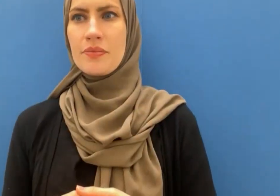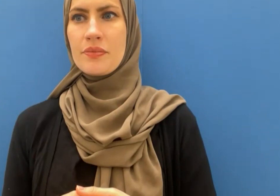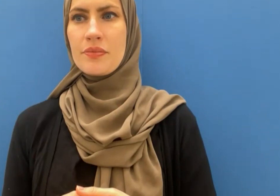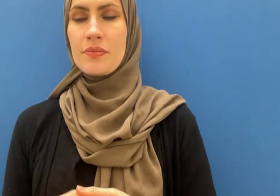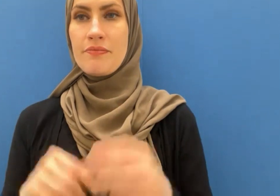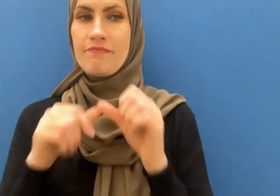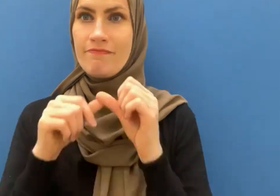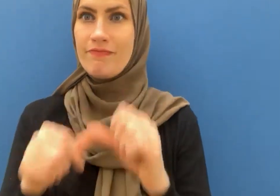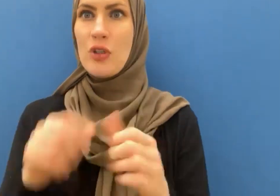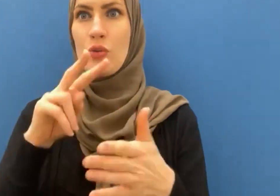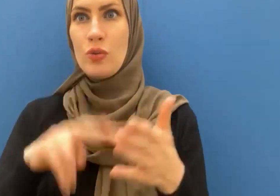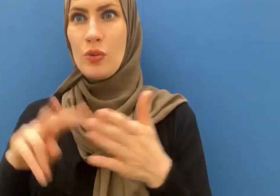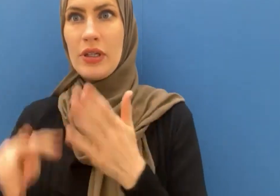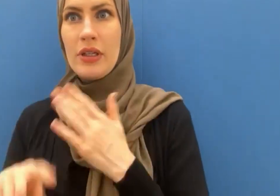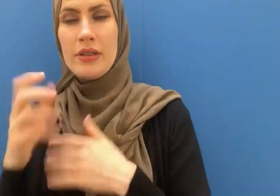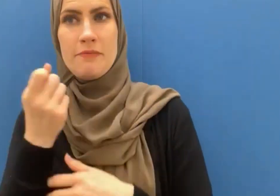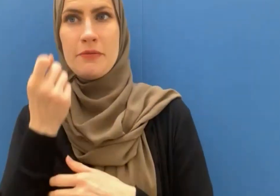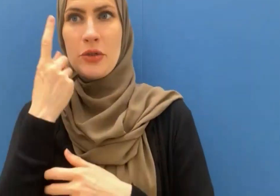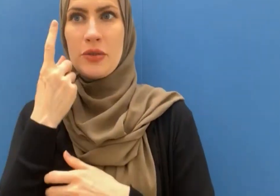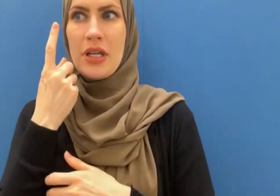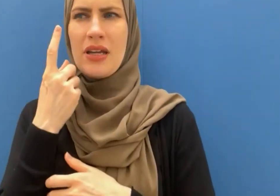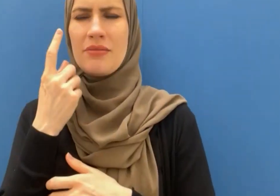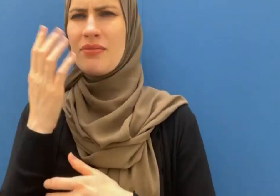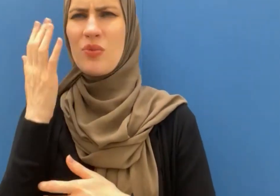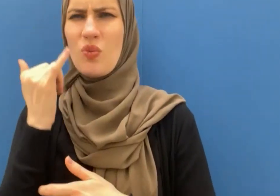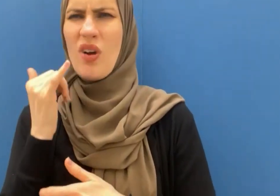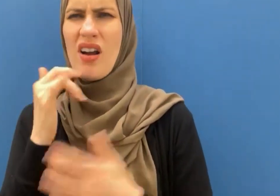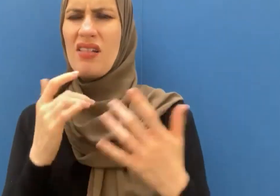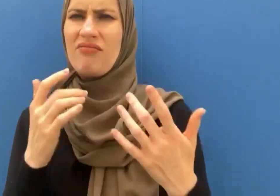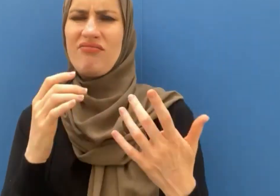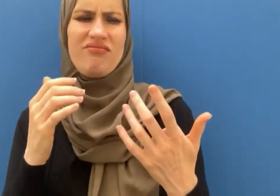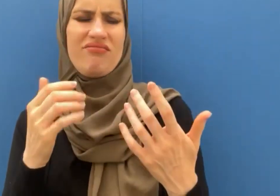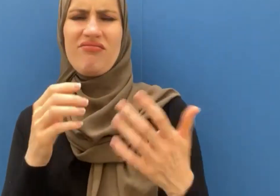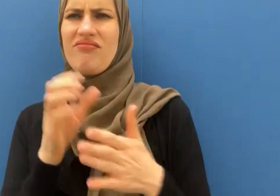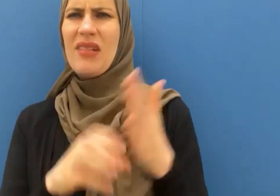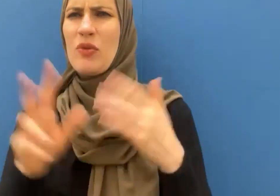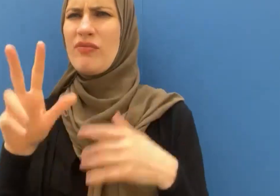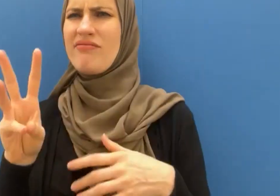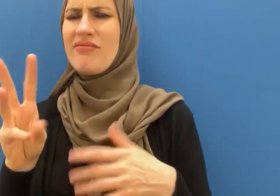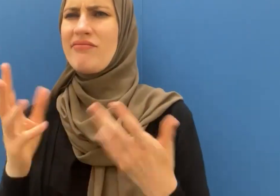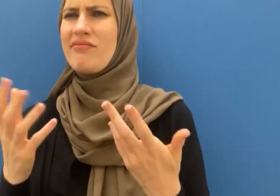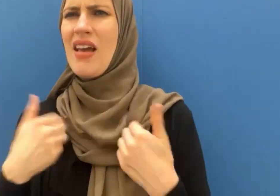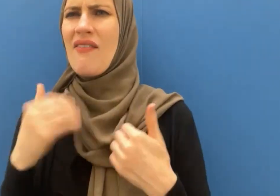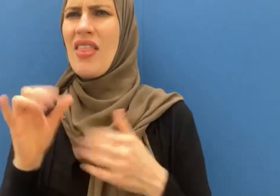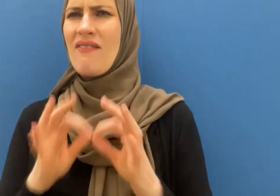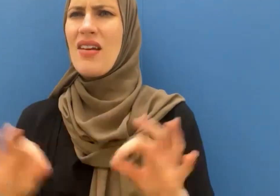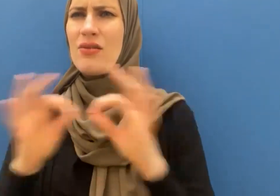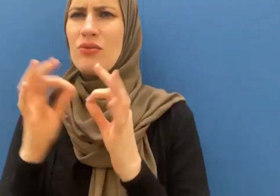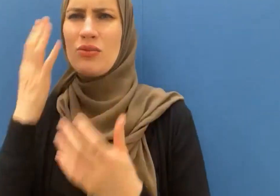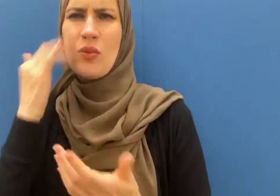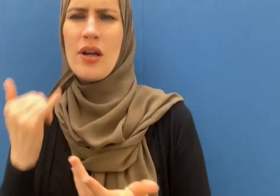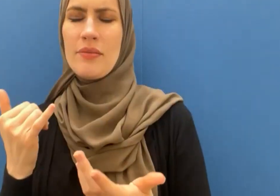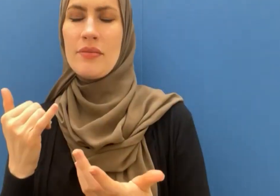read it and understand why does it have these values. So inshallah, as we are going through the